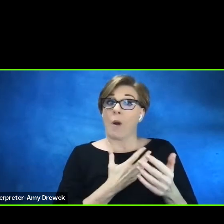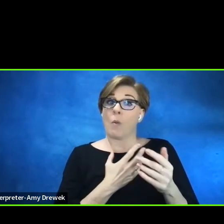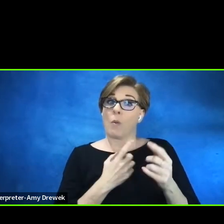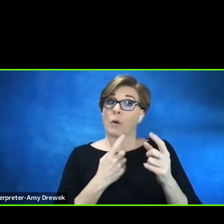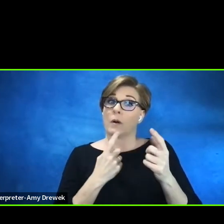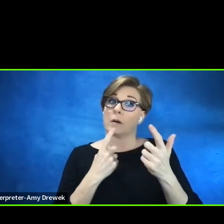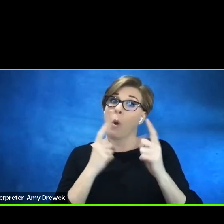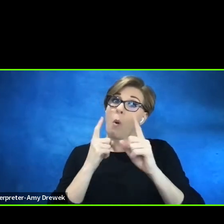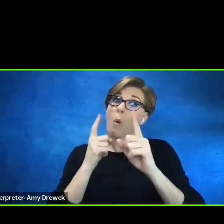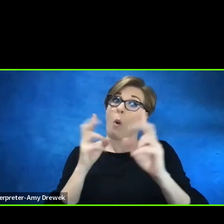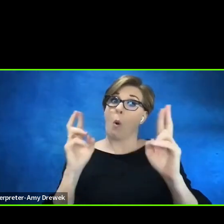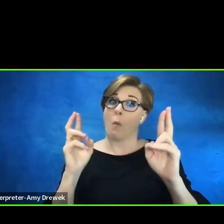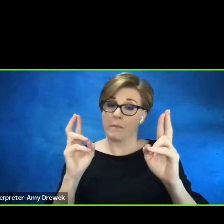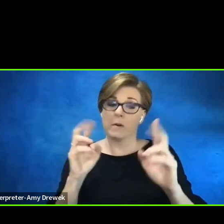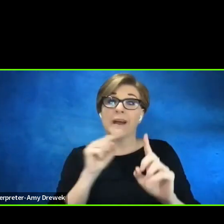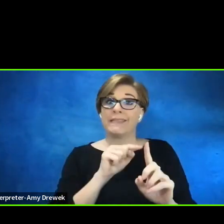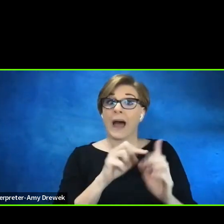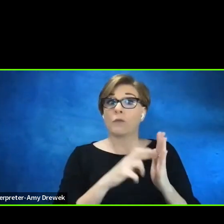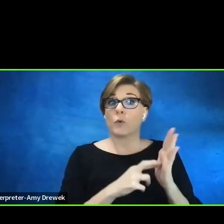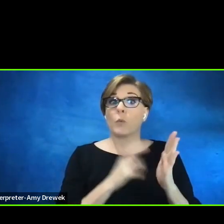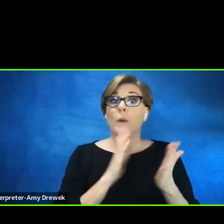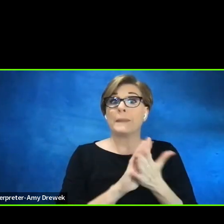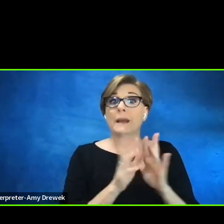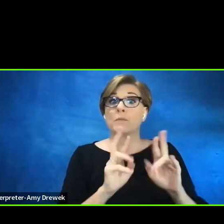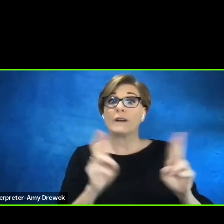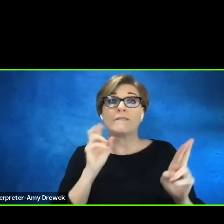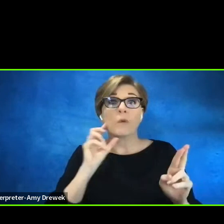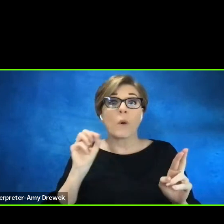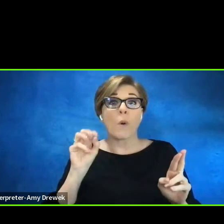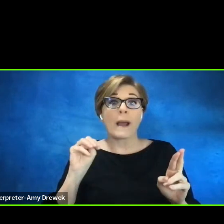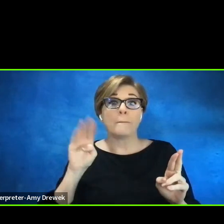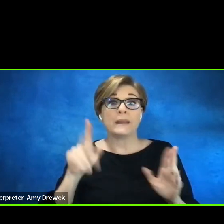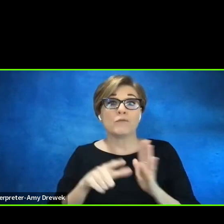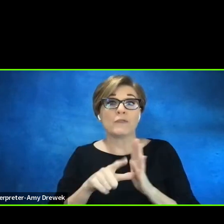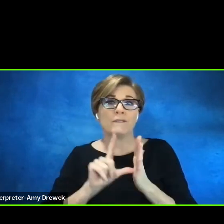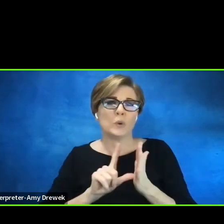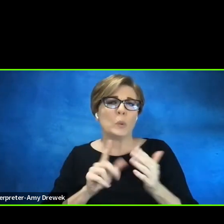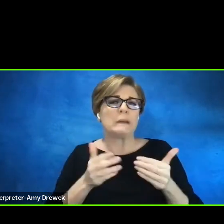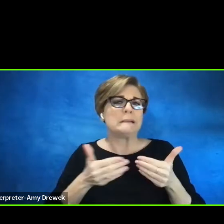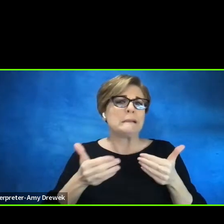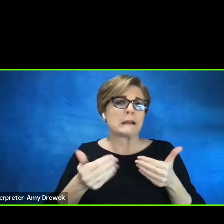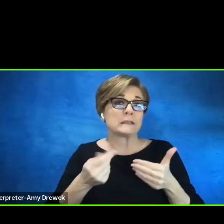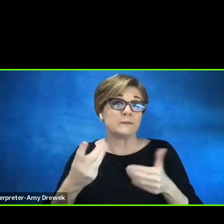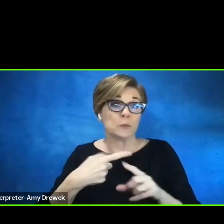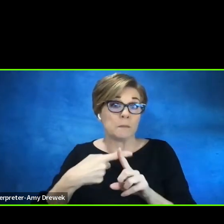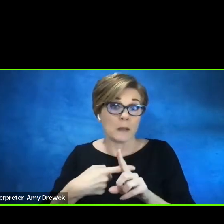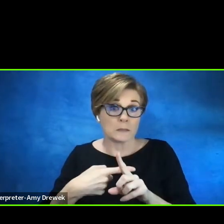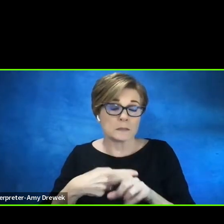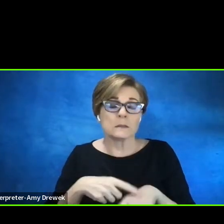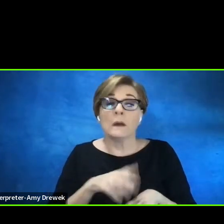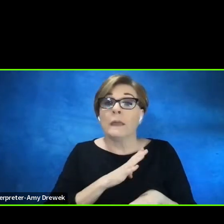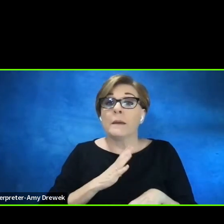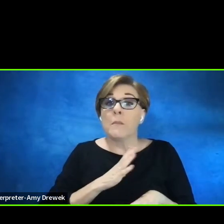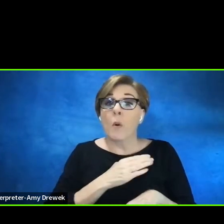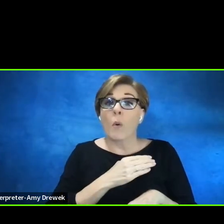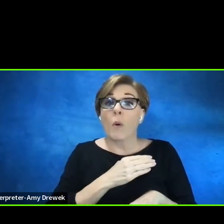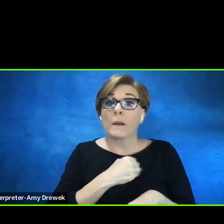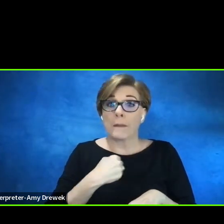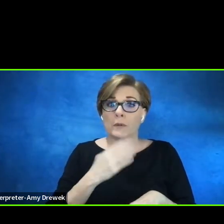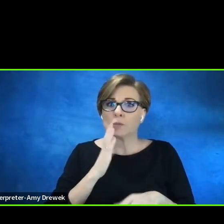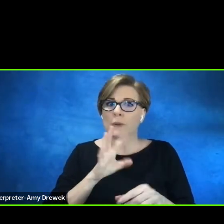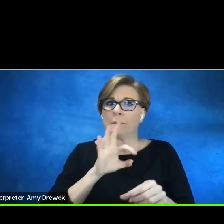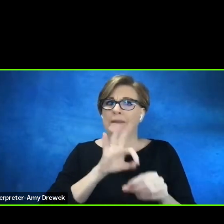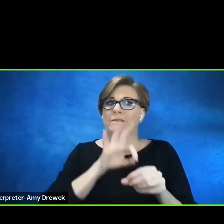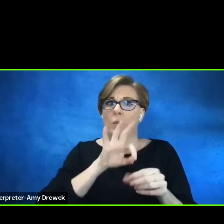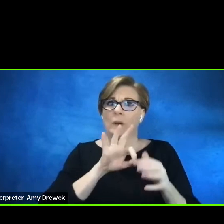ready for OMB review in the next couple of months. The board members will be voting on the rule packet